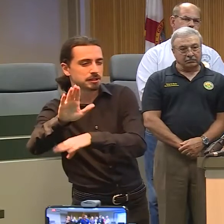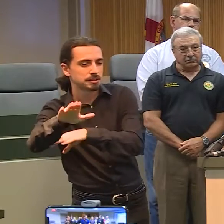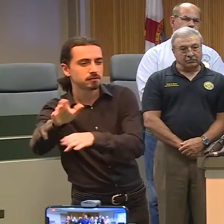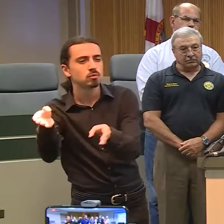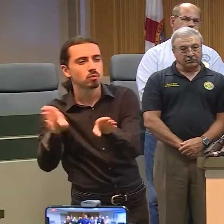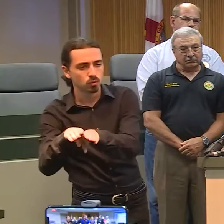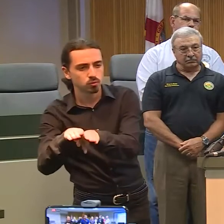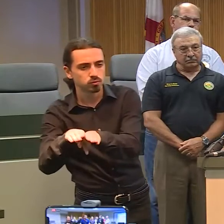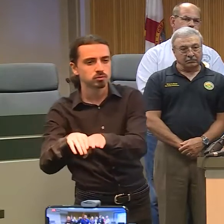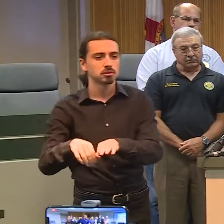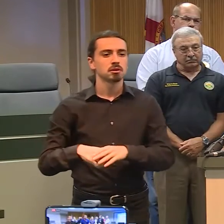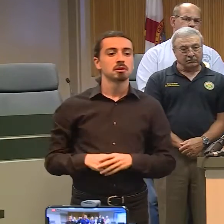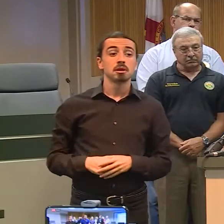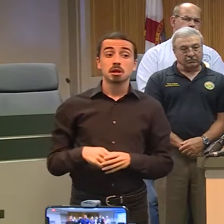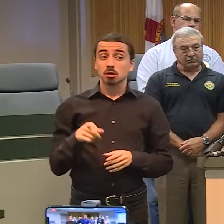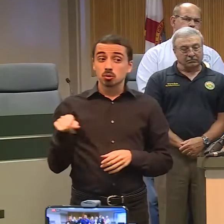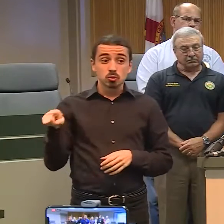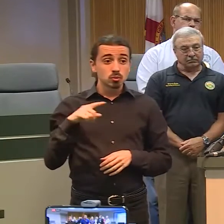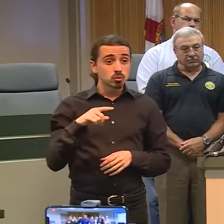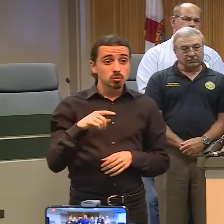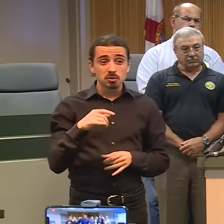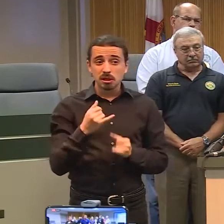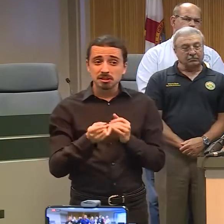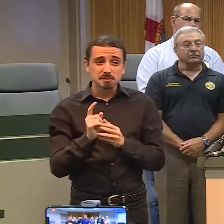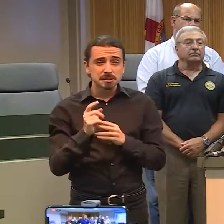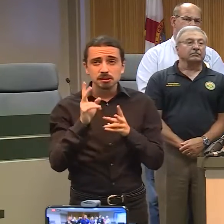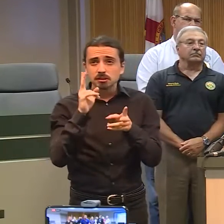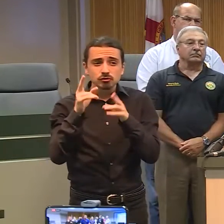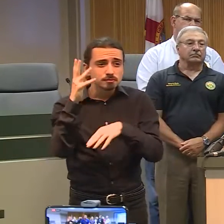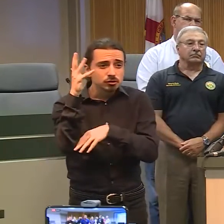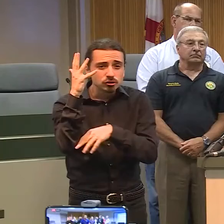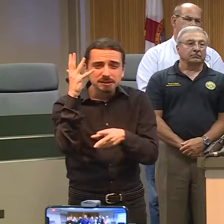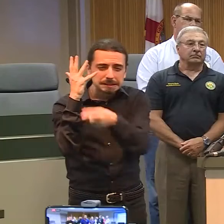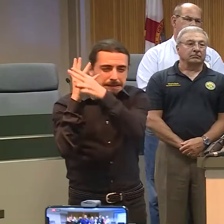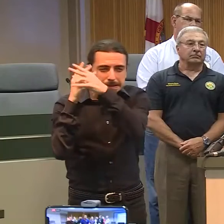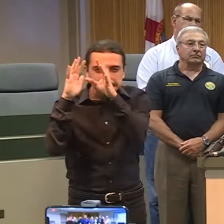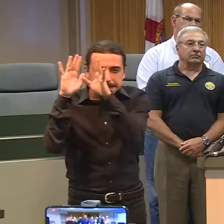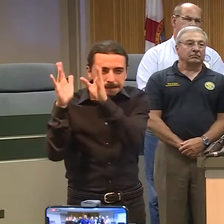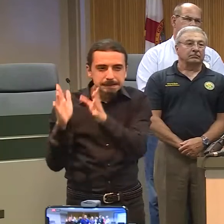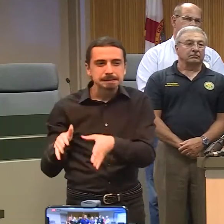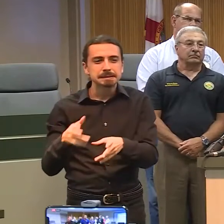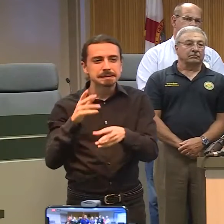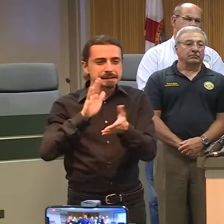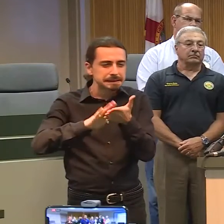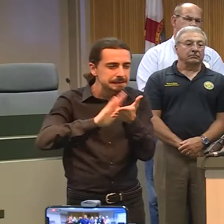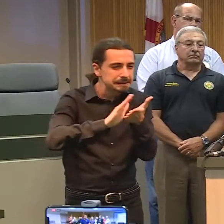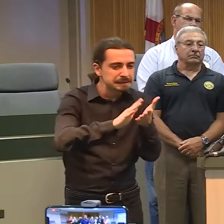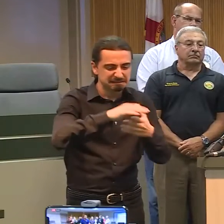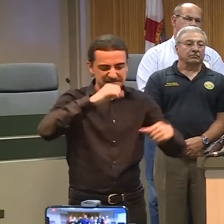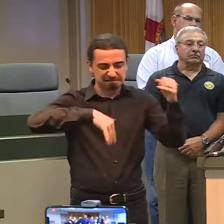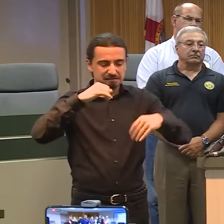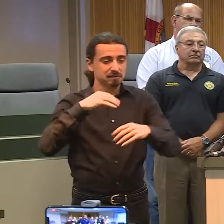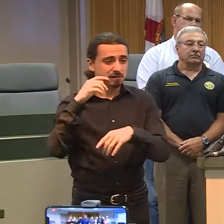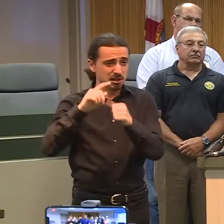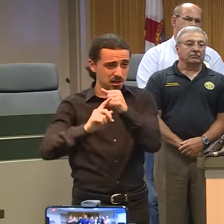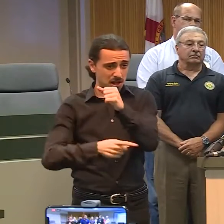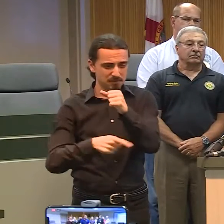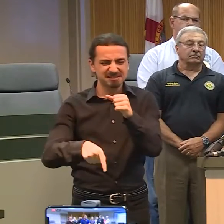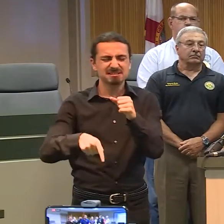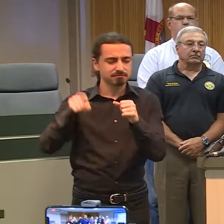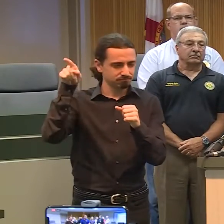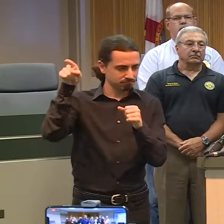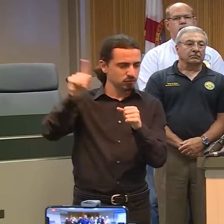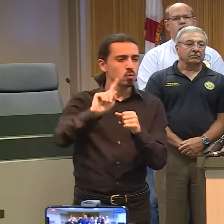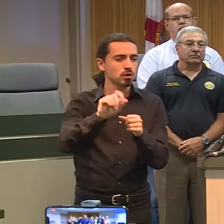last trimming, last pickup around your residence and cleaning up, that's the place to drop off. Garbage schedule